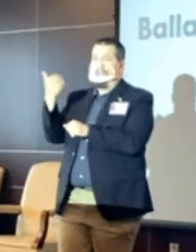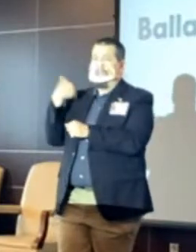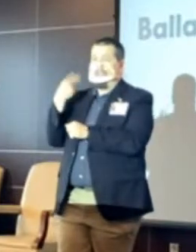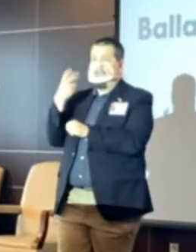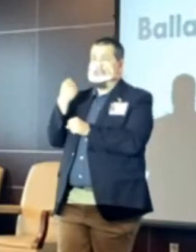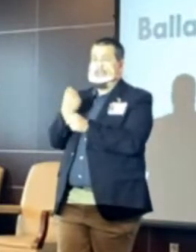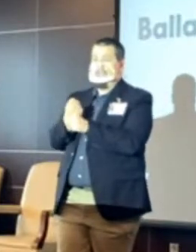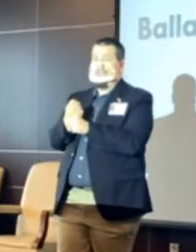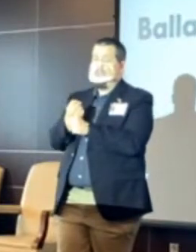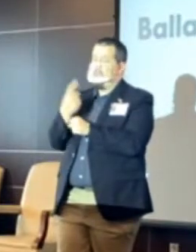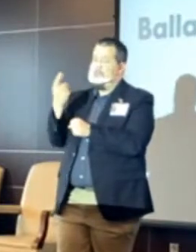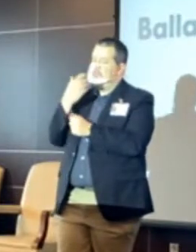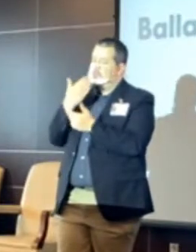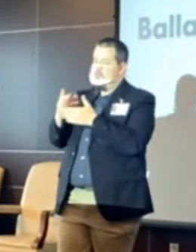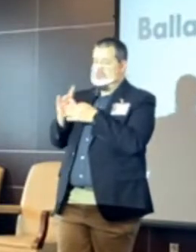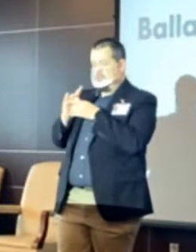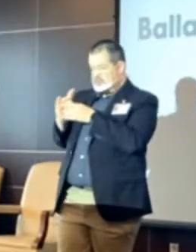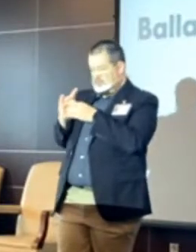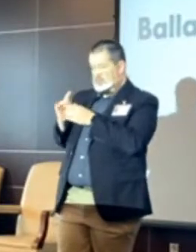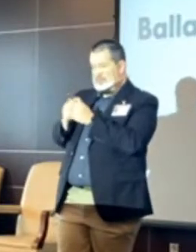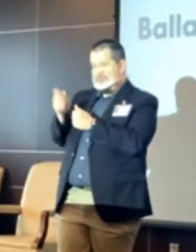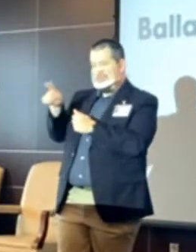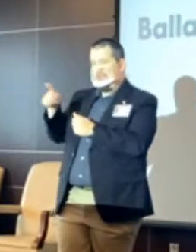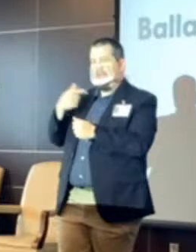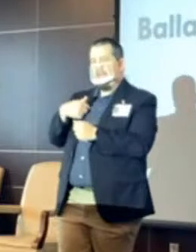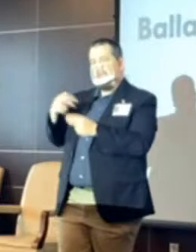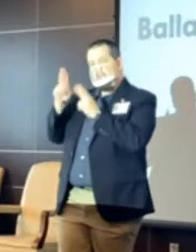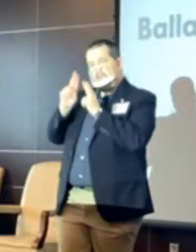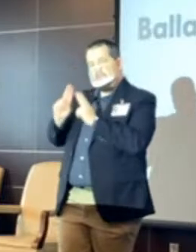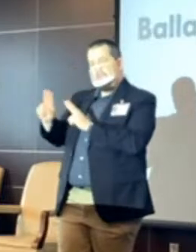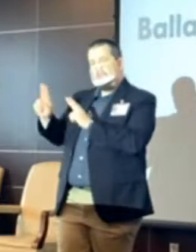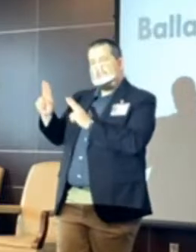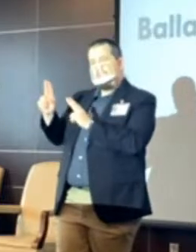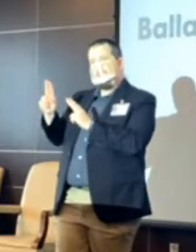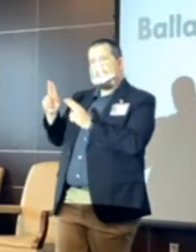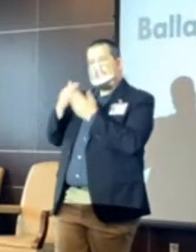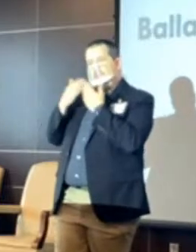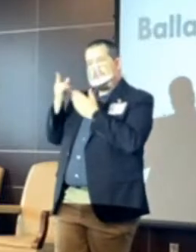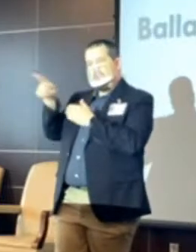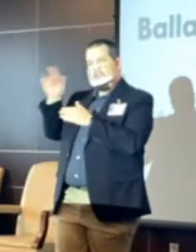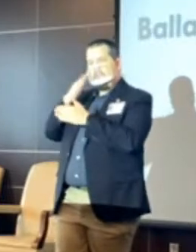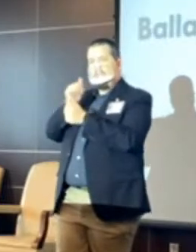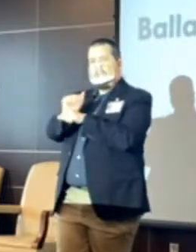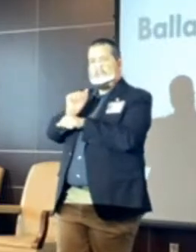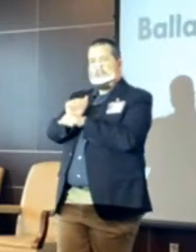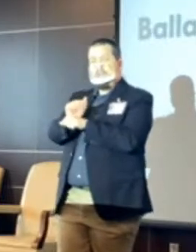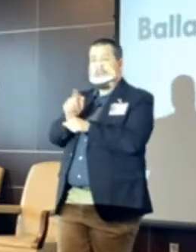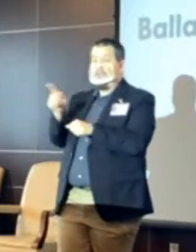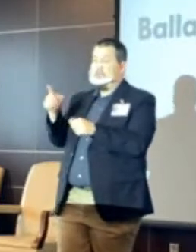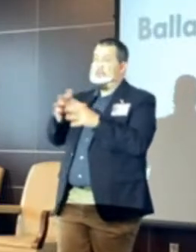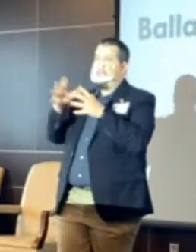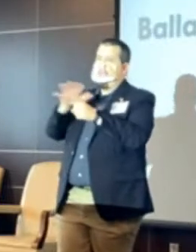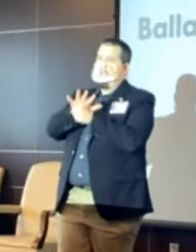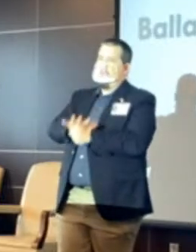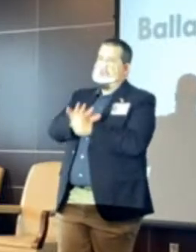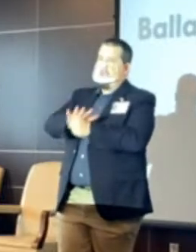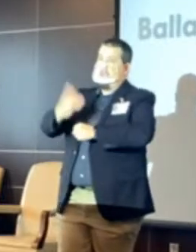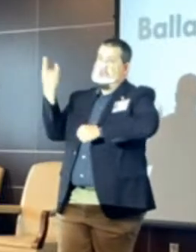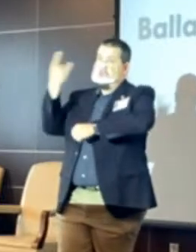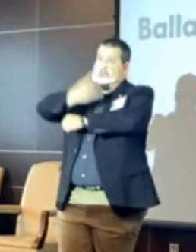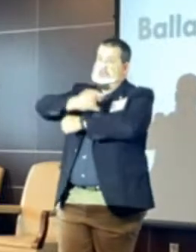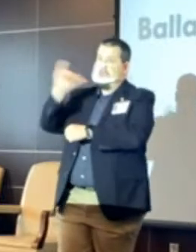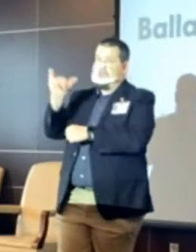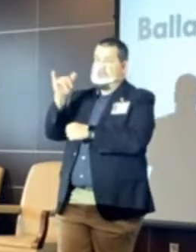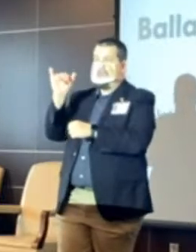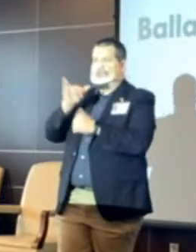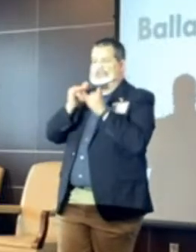2 years. We've always had a great relationship, and always admire the great work that they do. But they are under tremendous pressure today too, just like